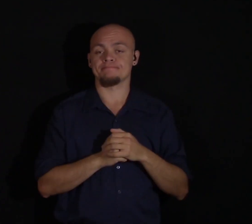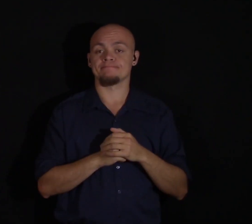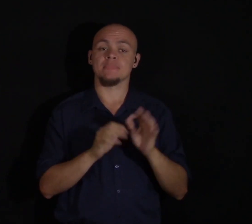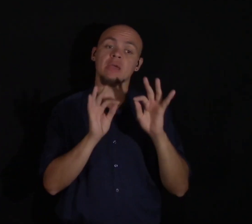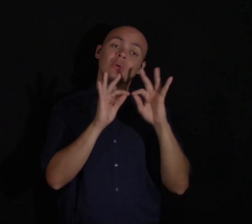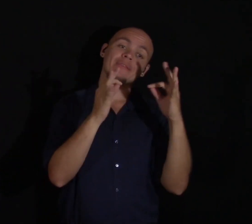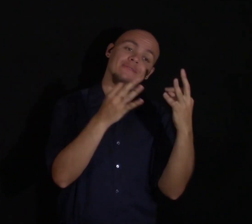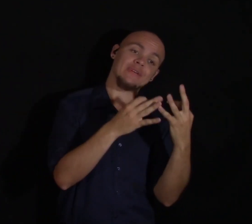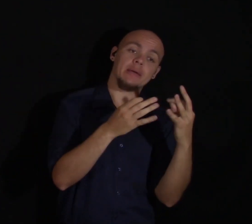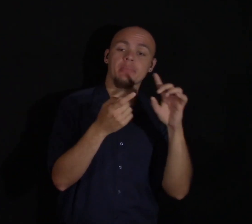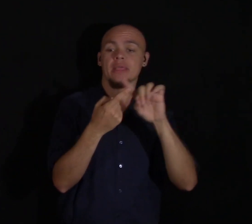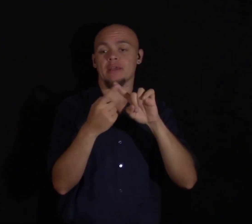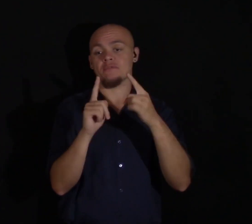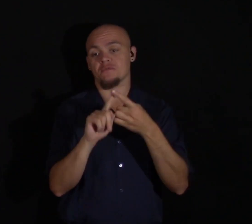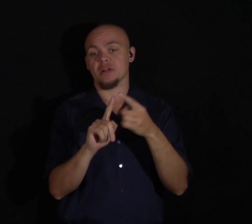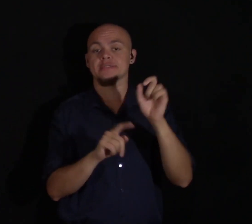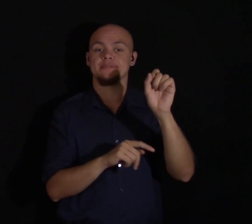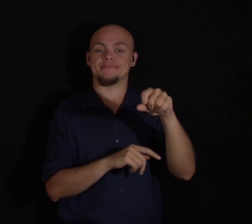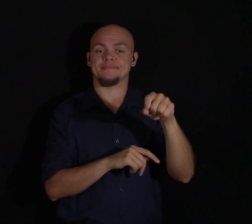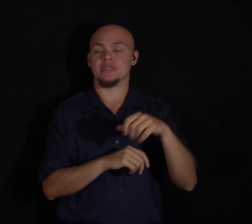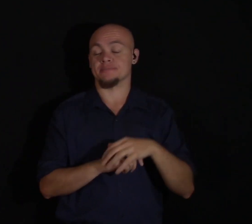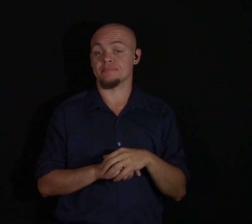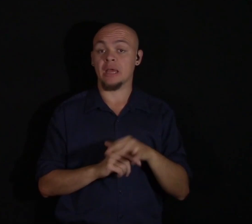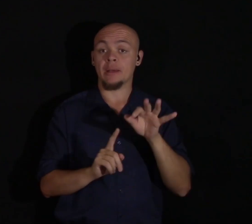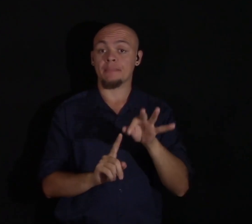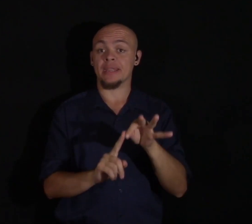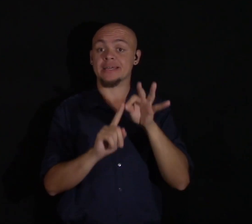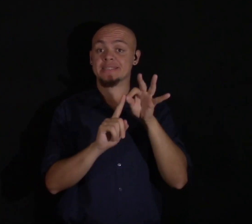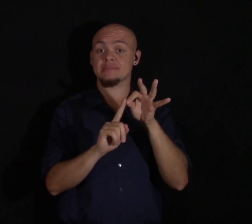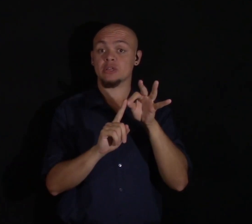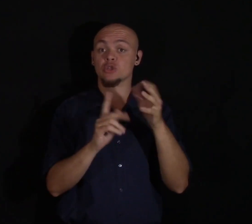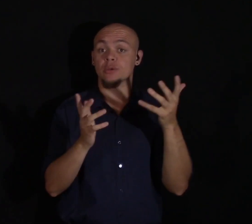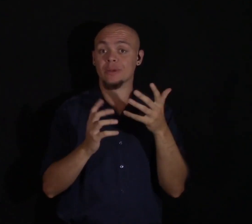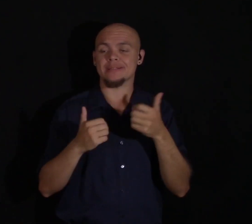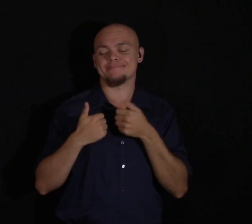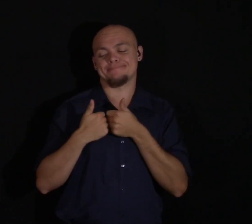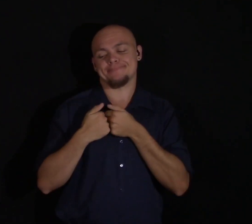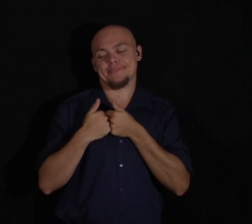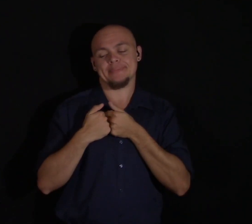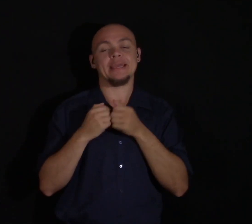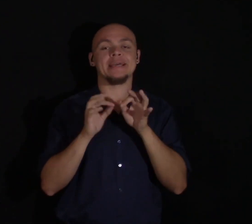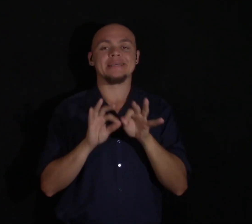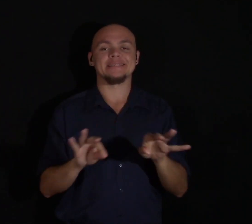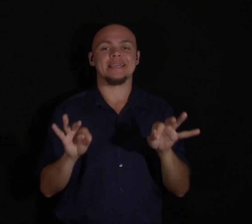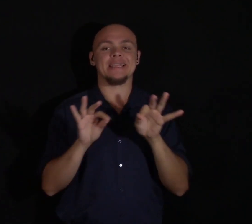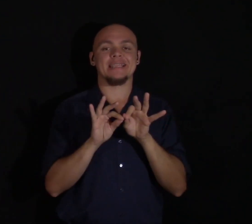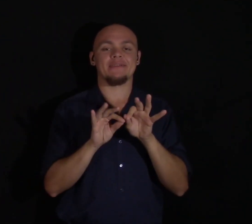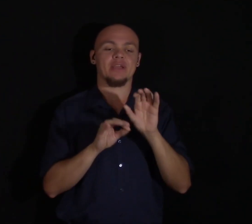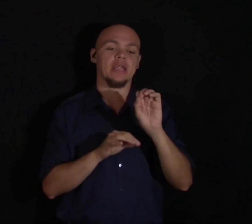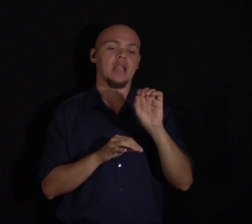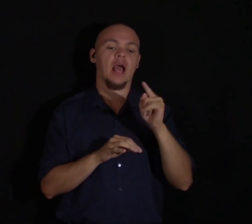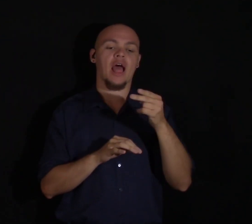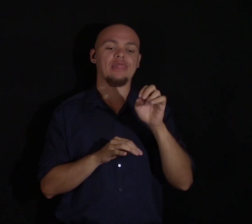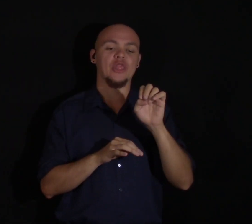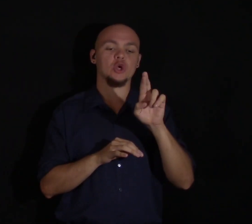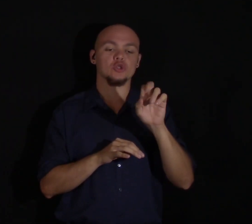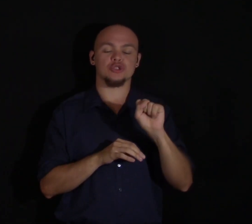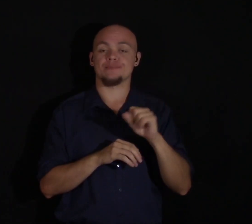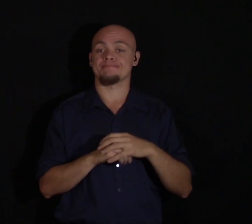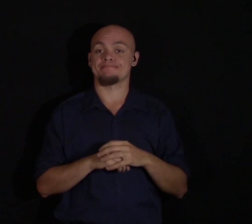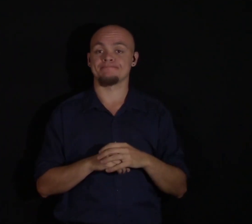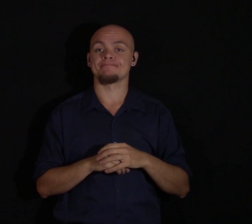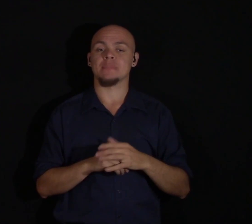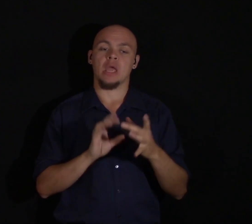and with friends, but especially significant others. This is what inspired me to become